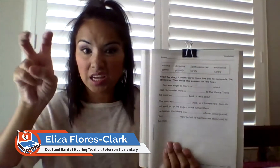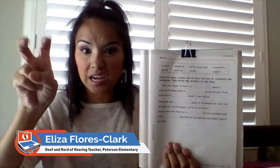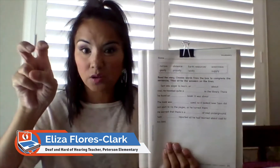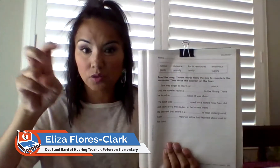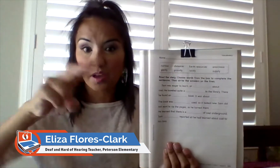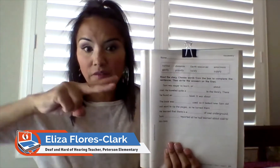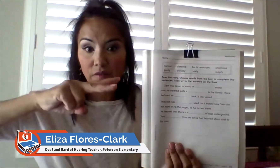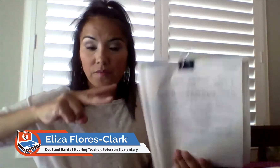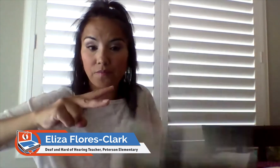titled